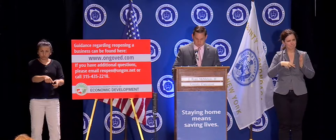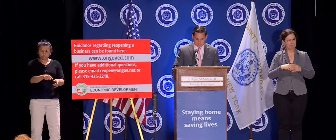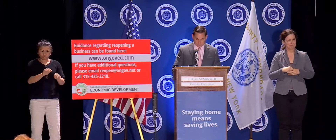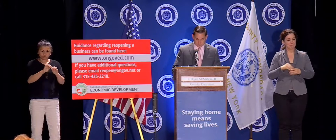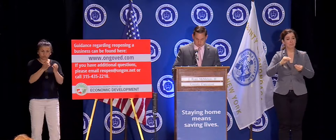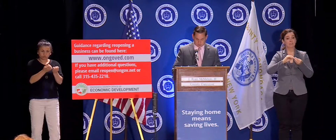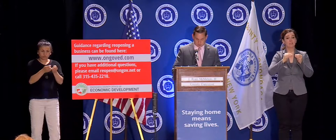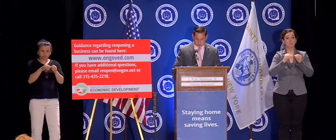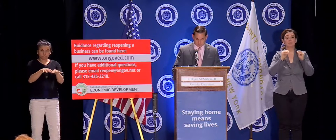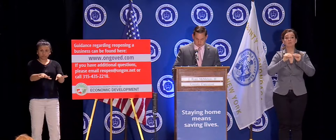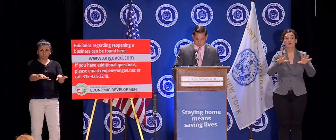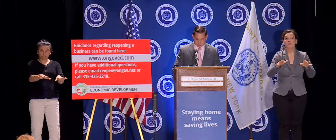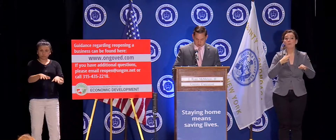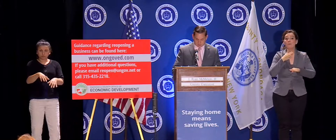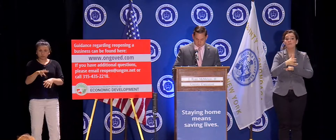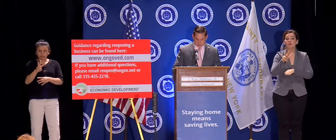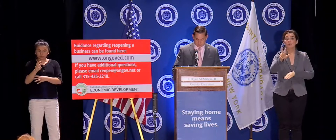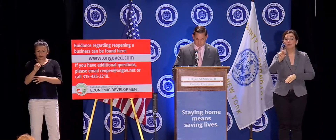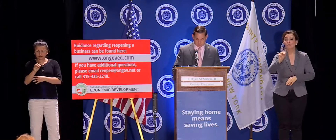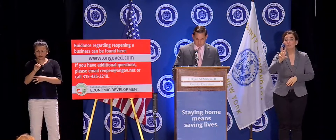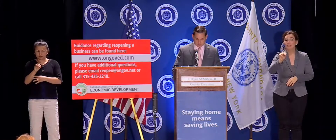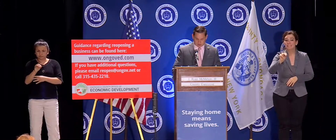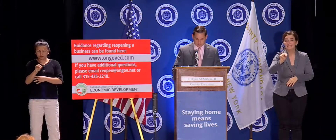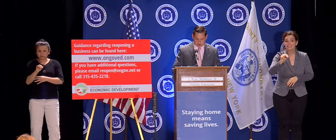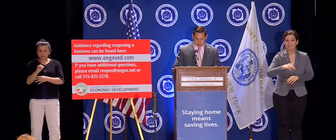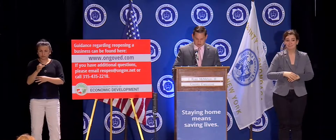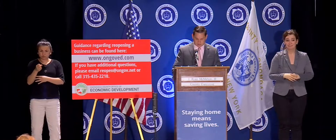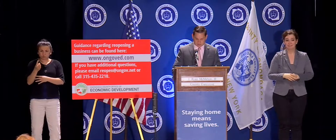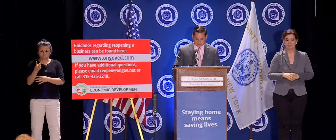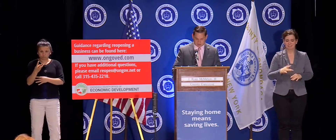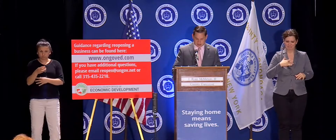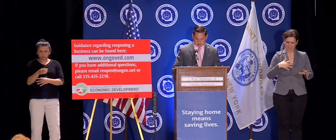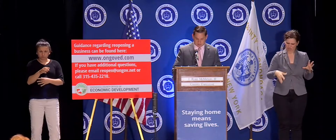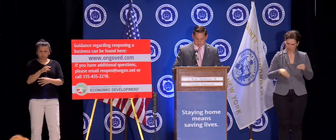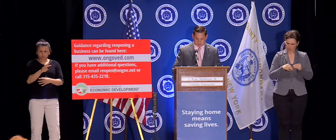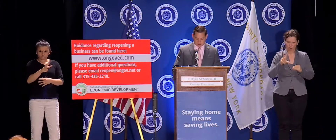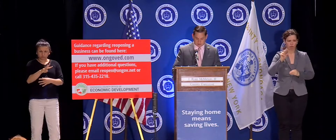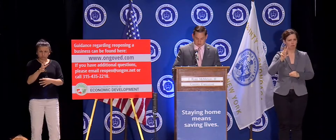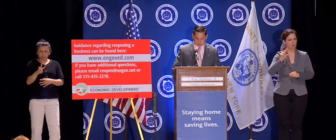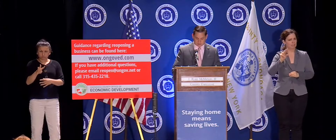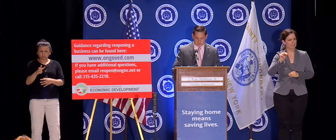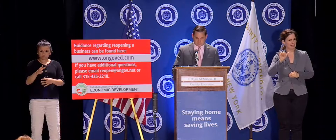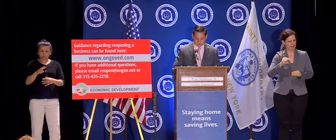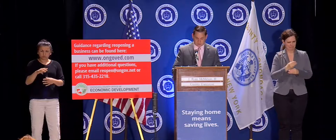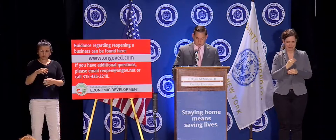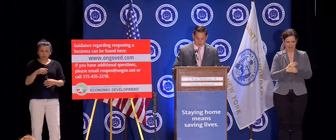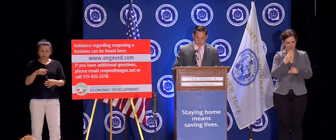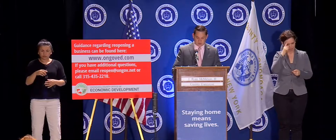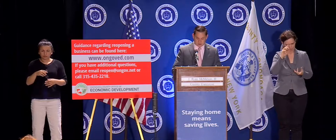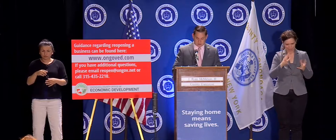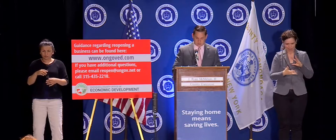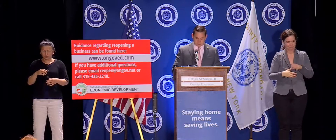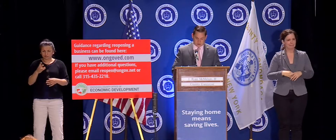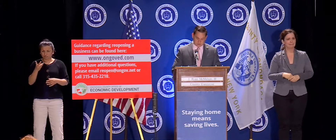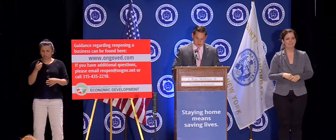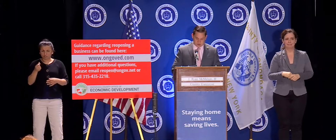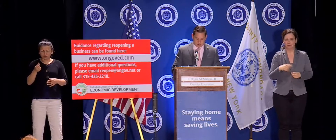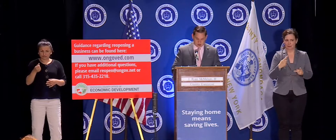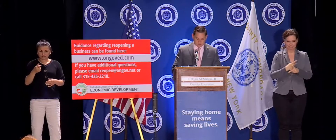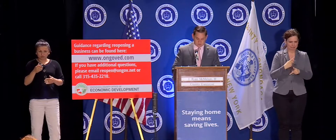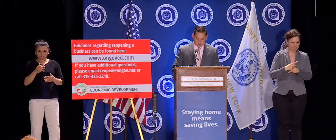30. So it looks like we have 33, although that math doesn't really add up. That equals up to 51.